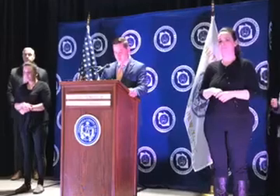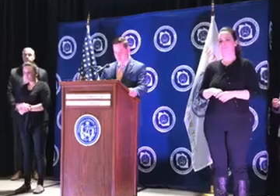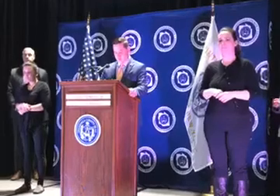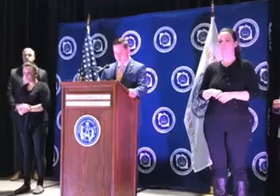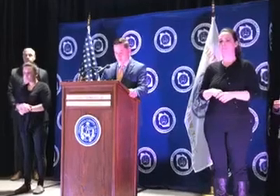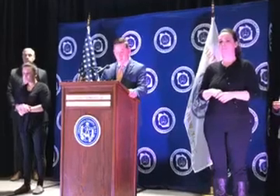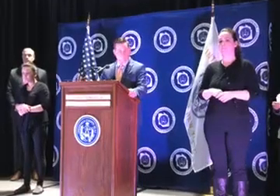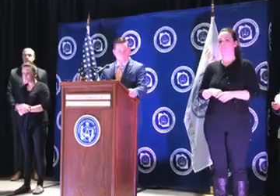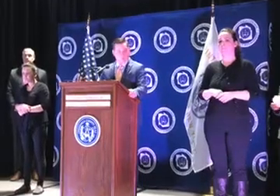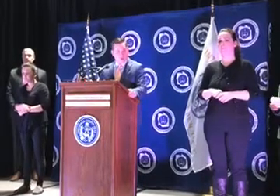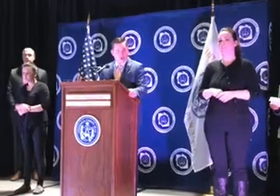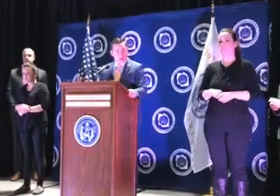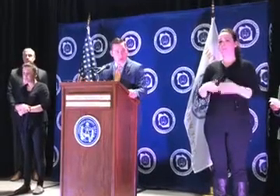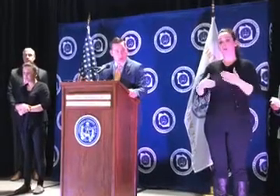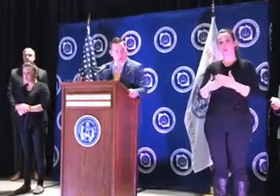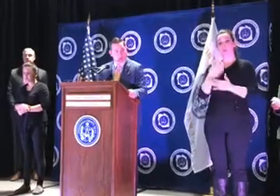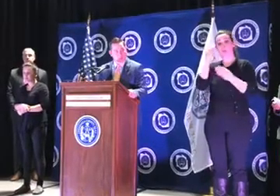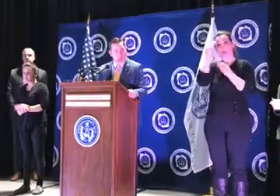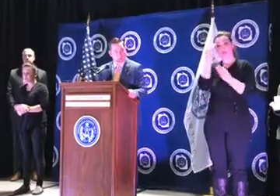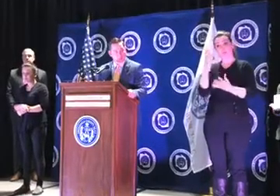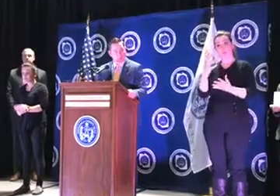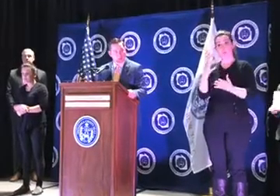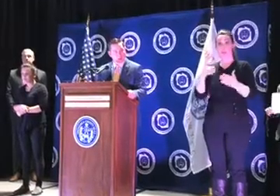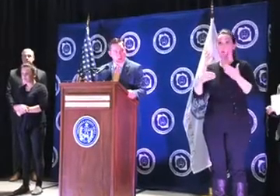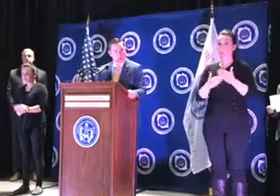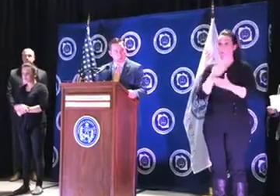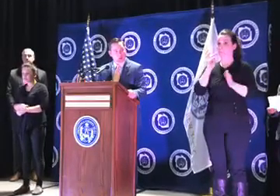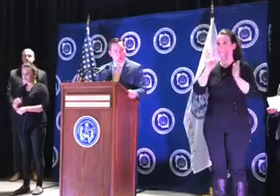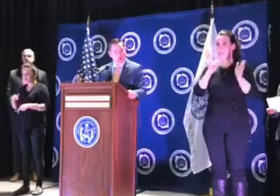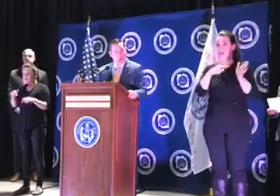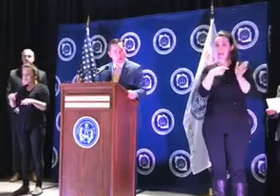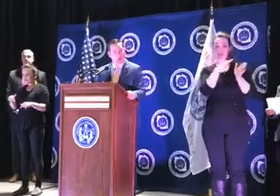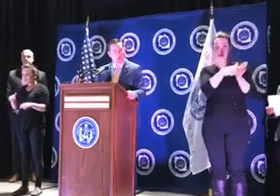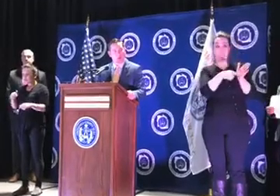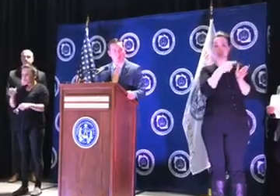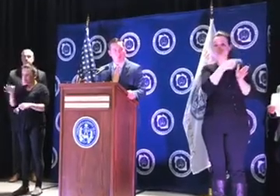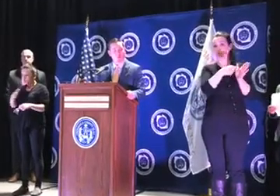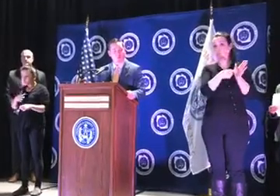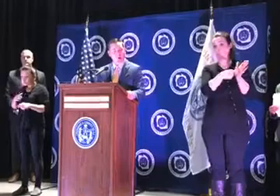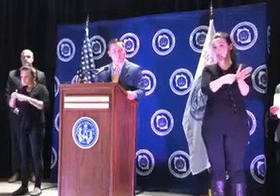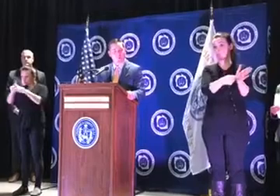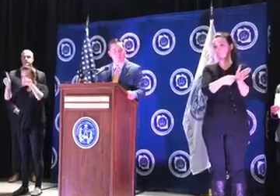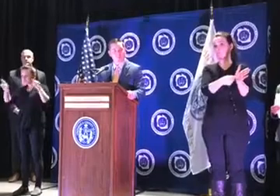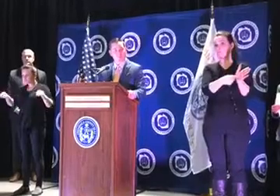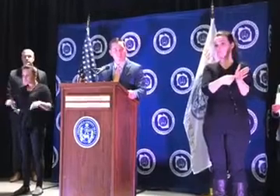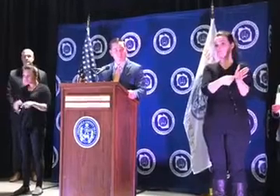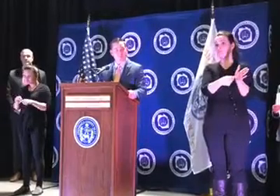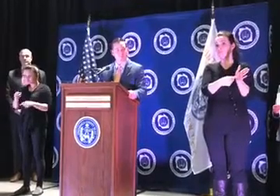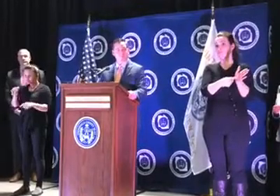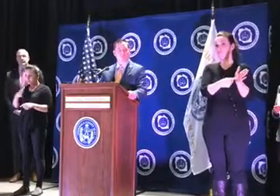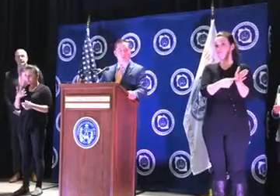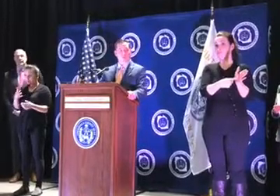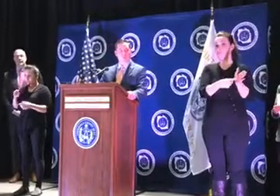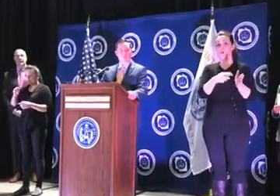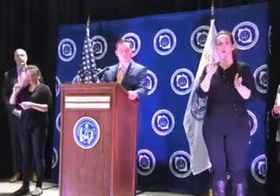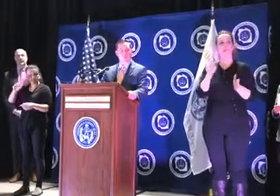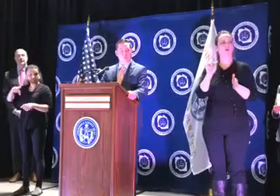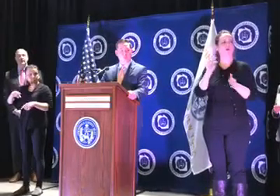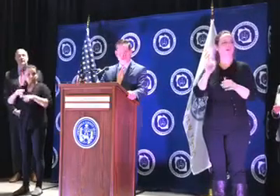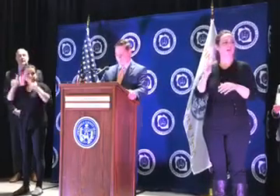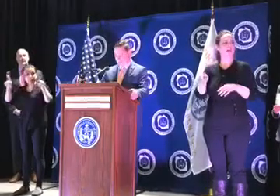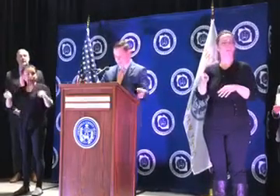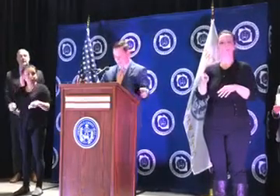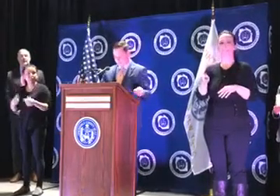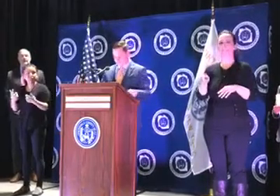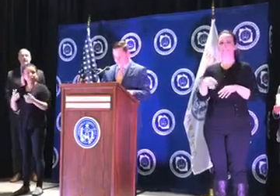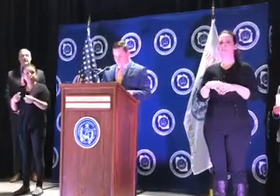We have a new map up that I believe we have up somewhere. Where's the map? Okay,